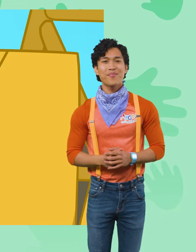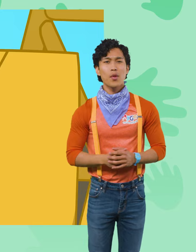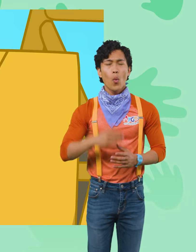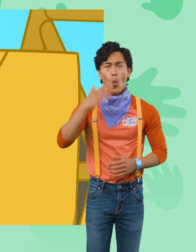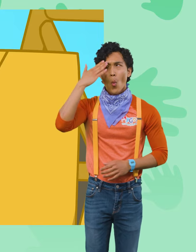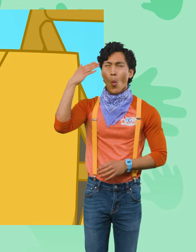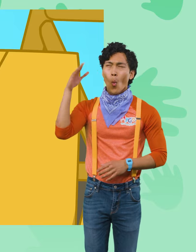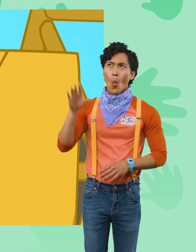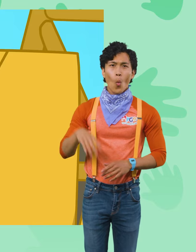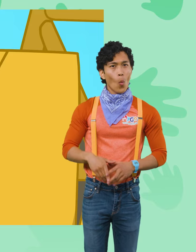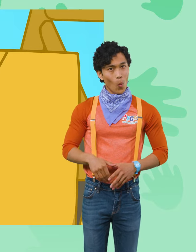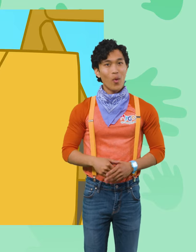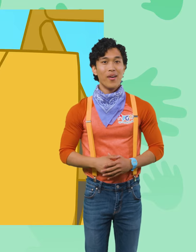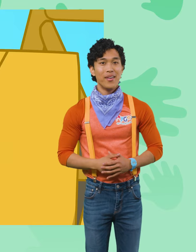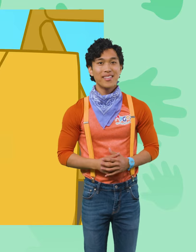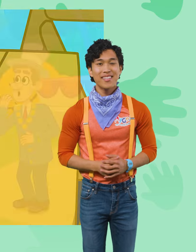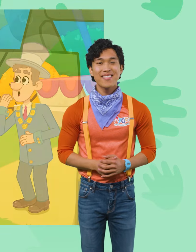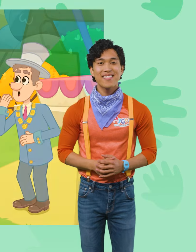Phew!